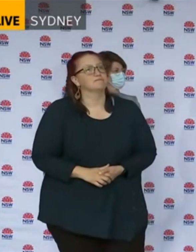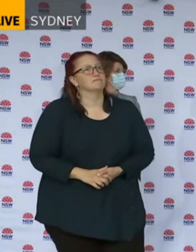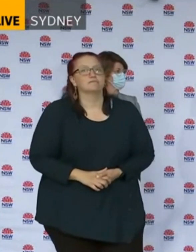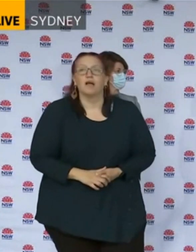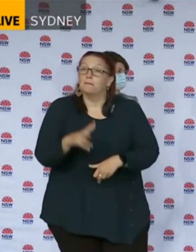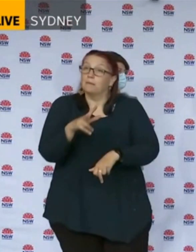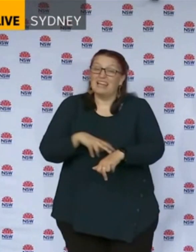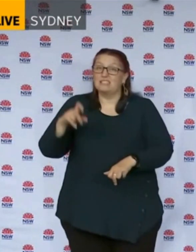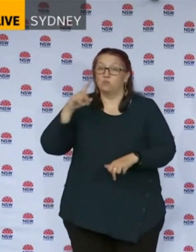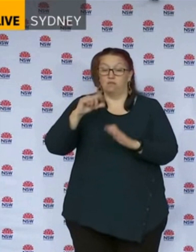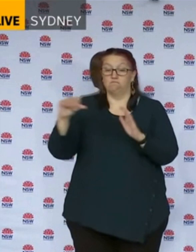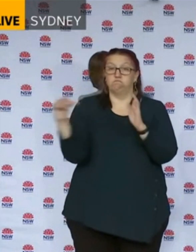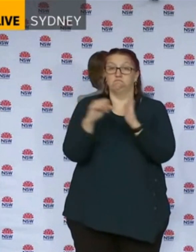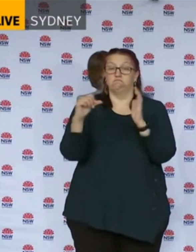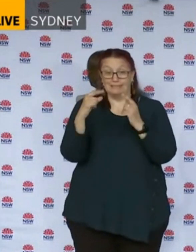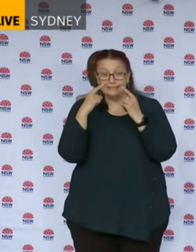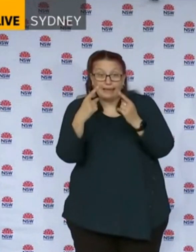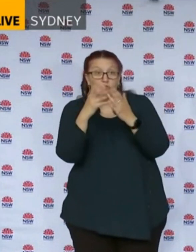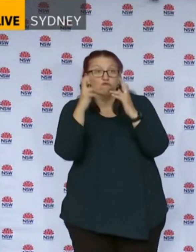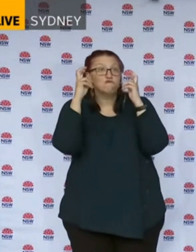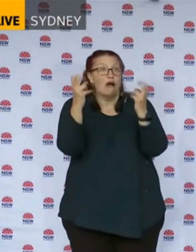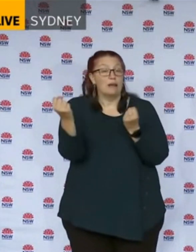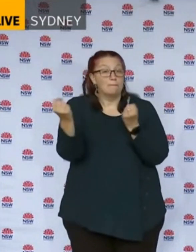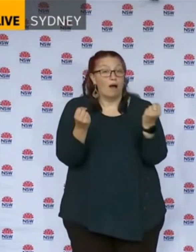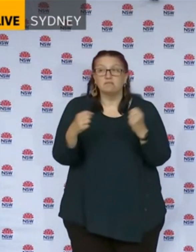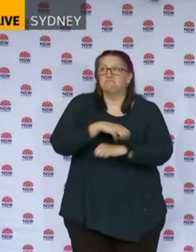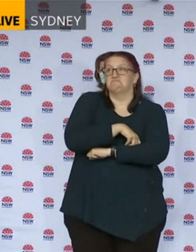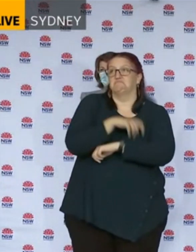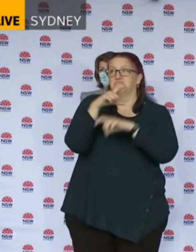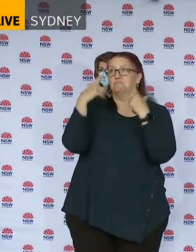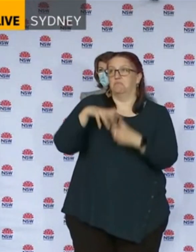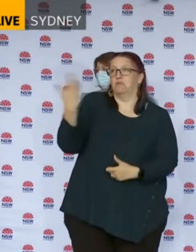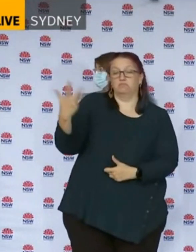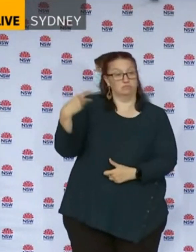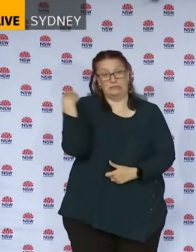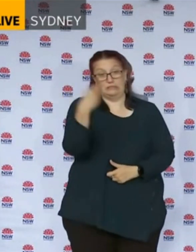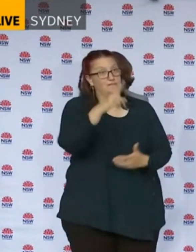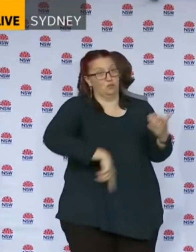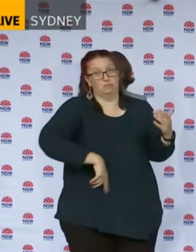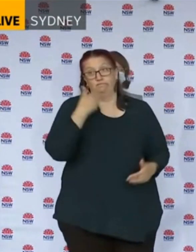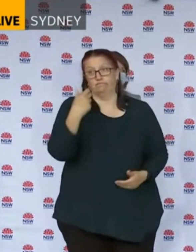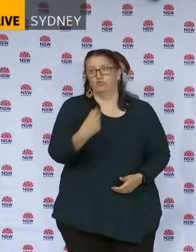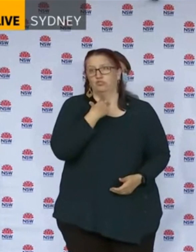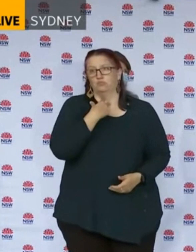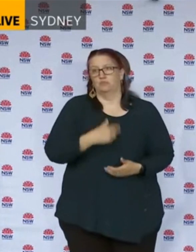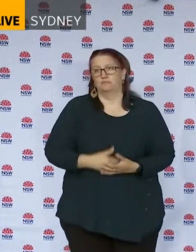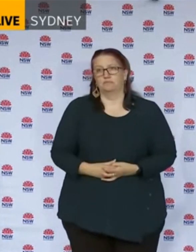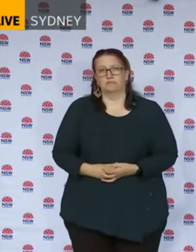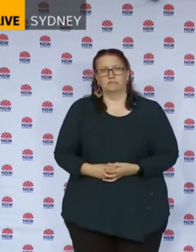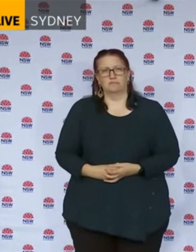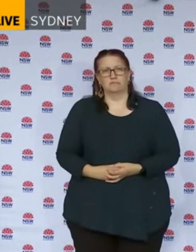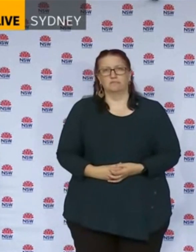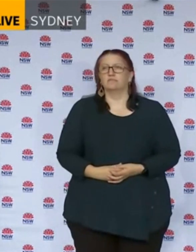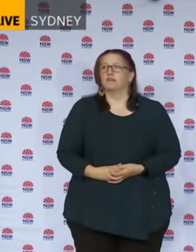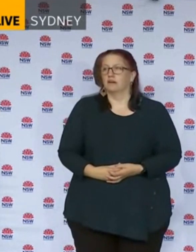are stopping and propping many people, and again, it's just disappointing that infringements continue to be issued. Thank you. So we got in the